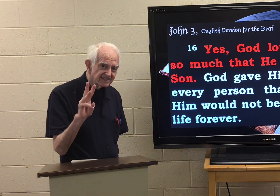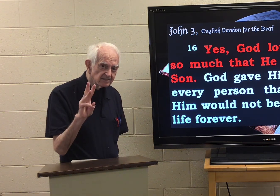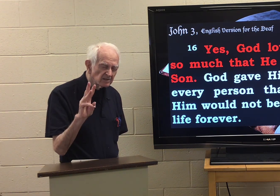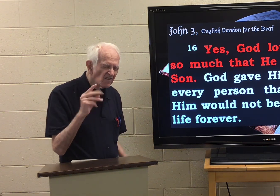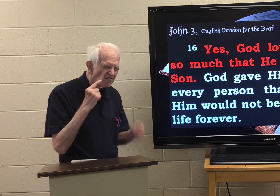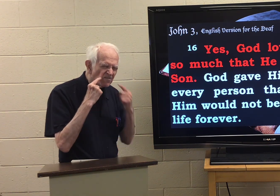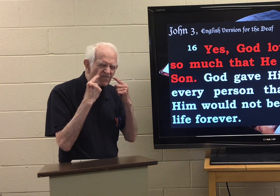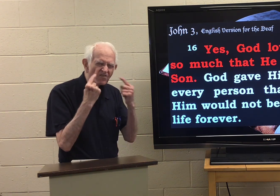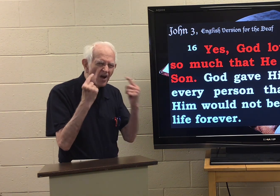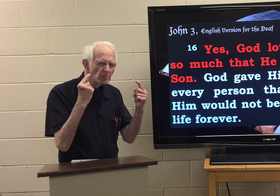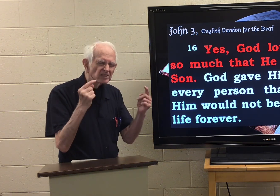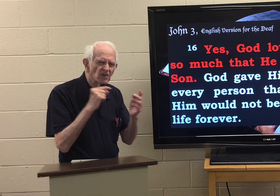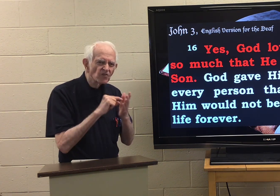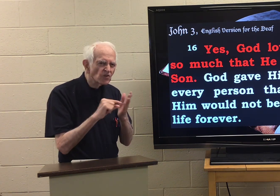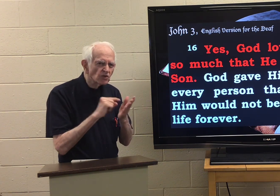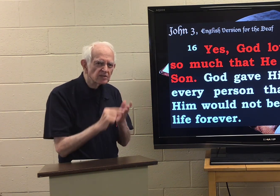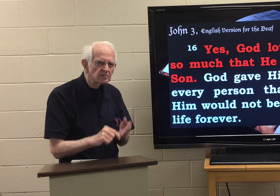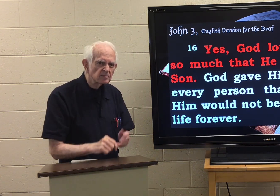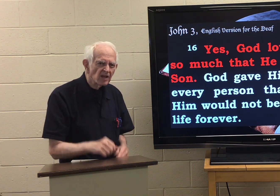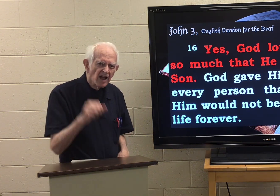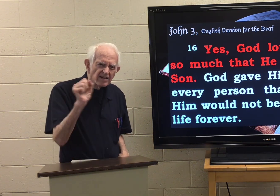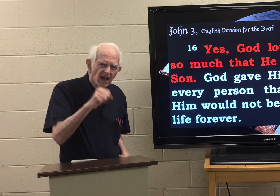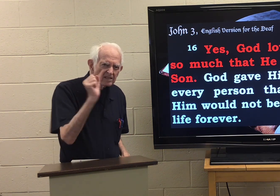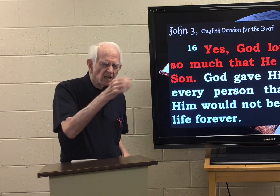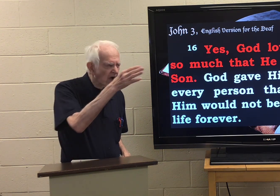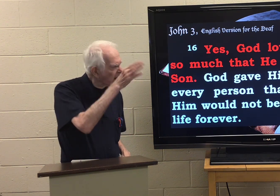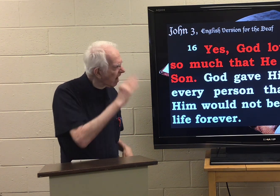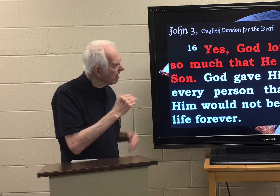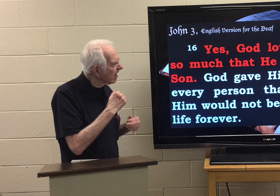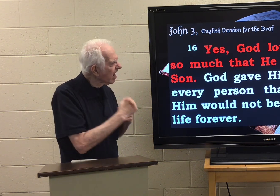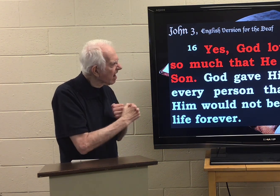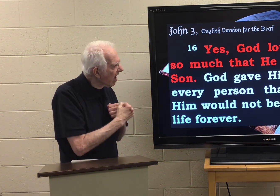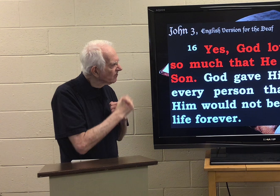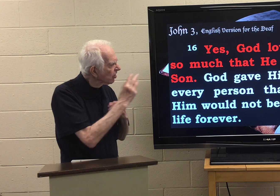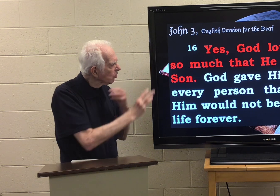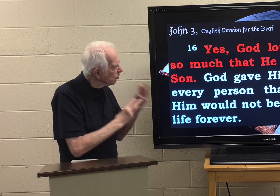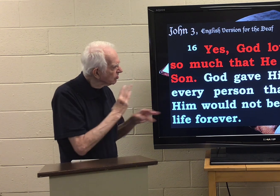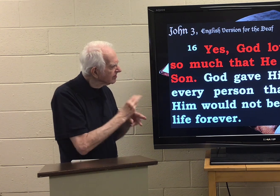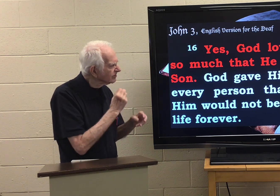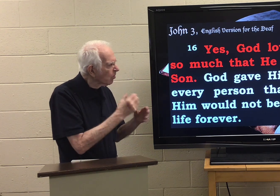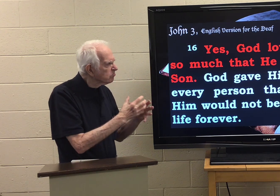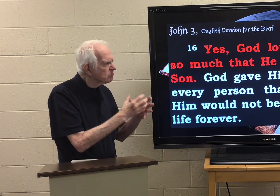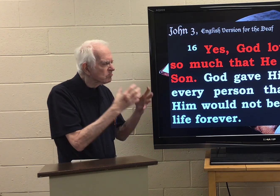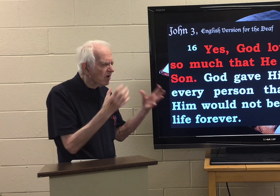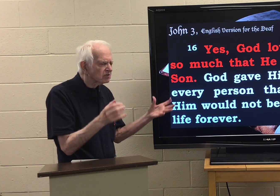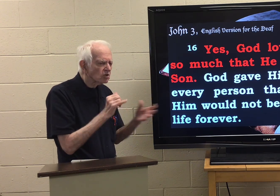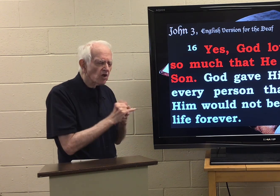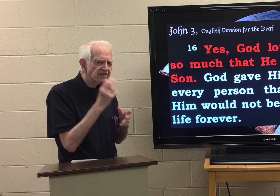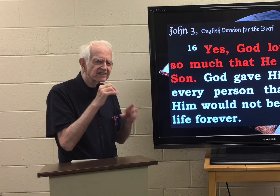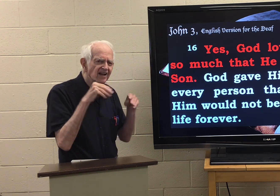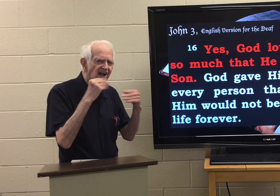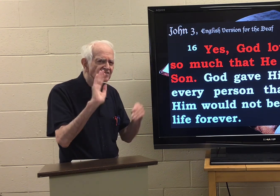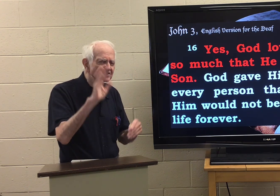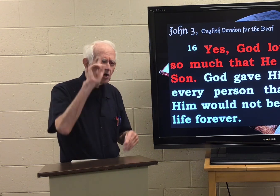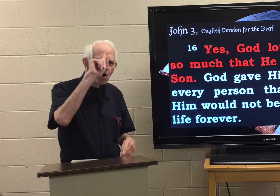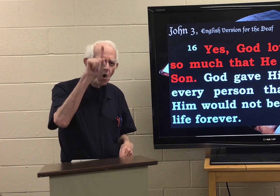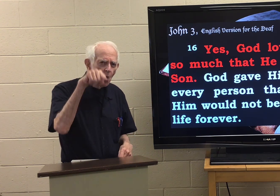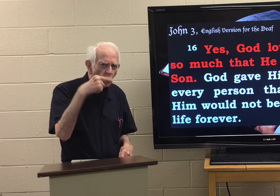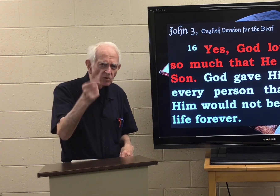John 3:16. It's a very famous verse. Yes, God loved the world so much that He gave His only